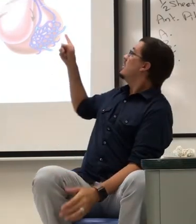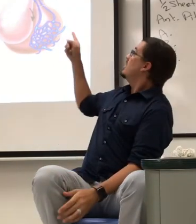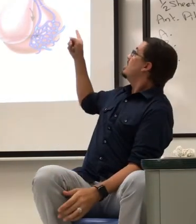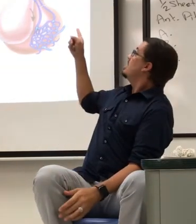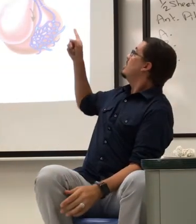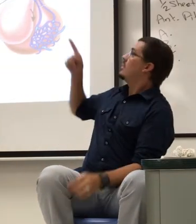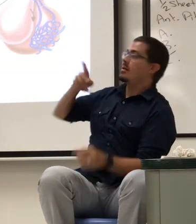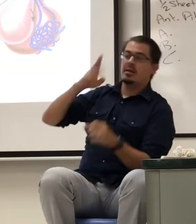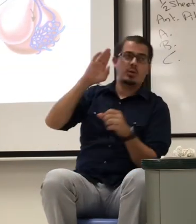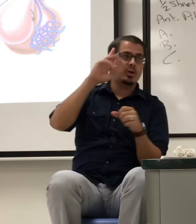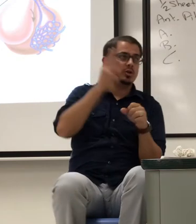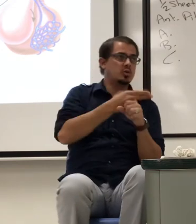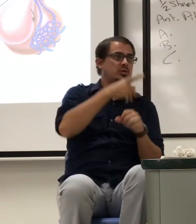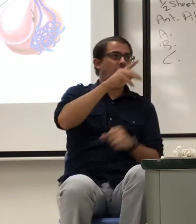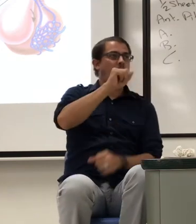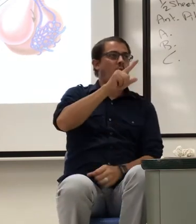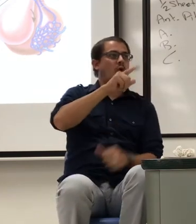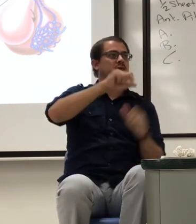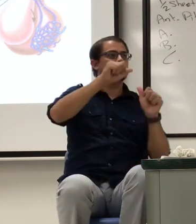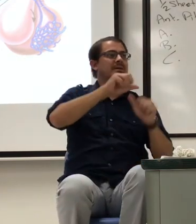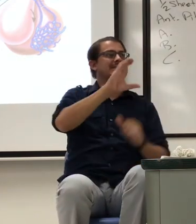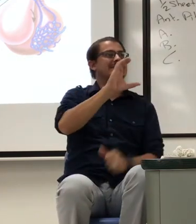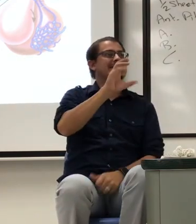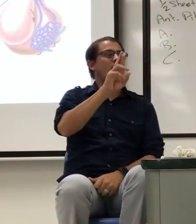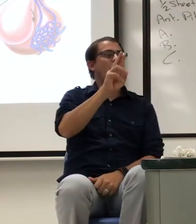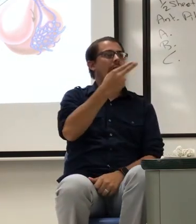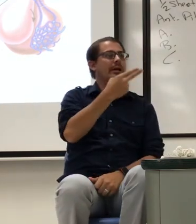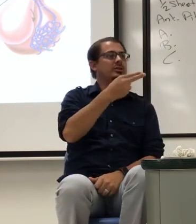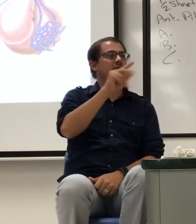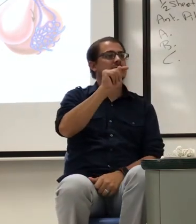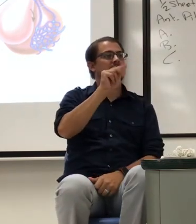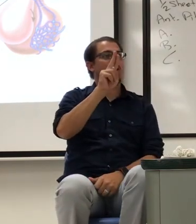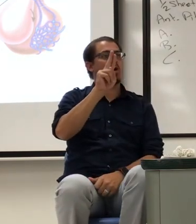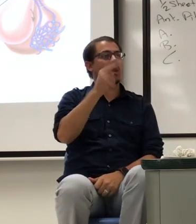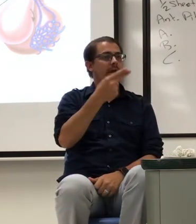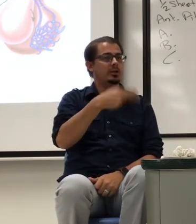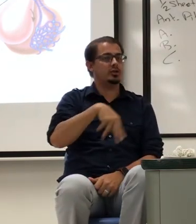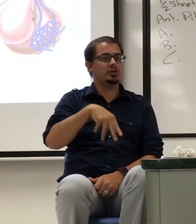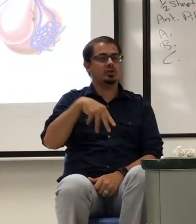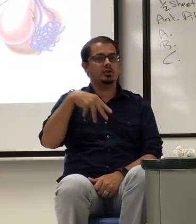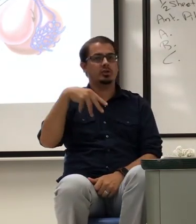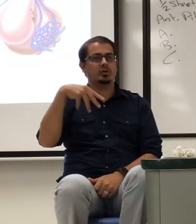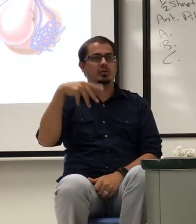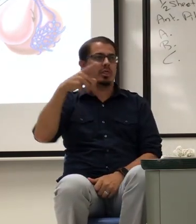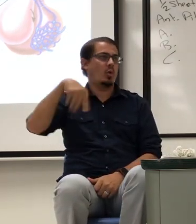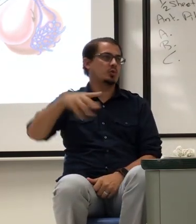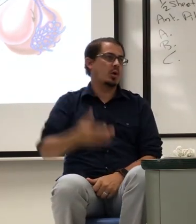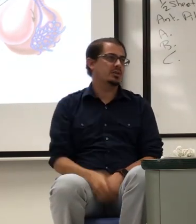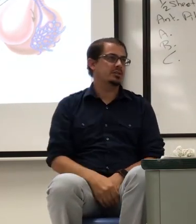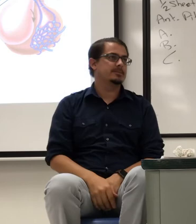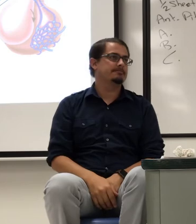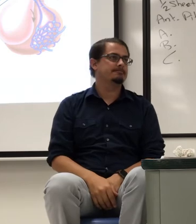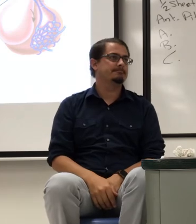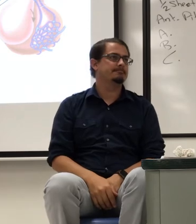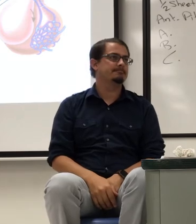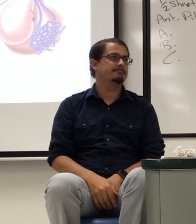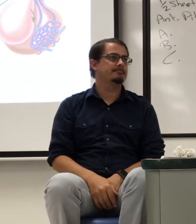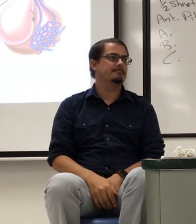They use the portal systems. That'll be the CRH, the TRH, those ones,